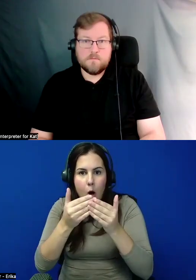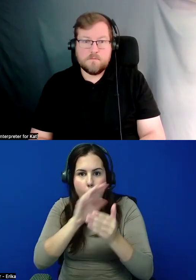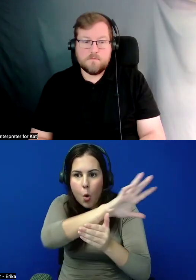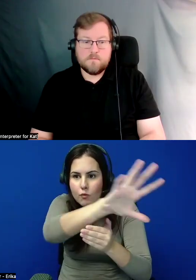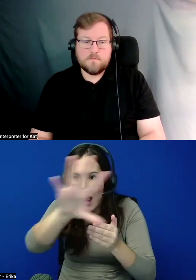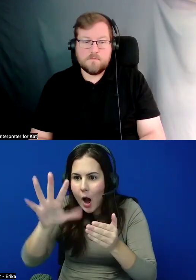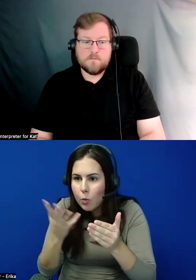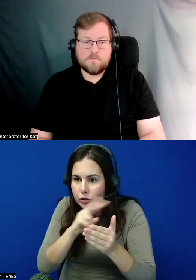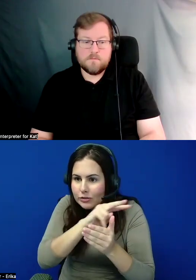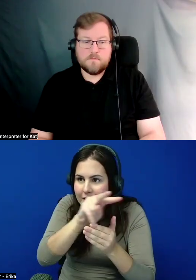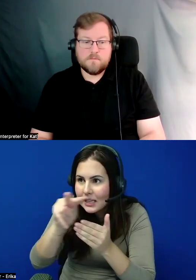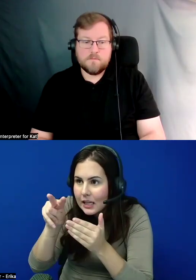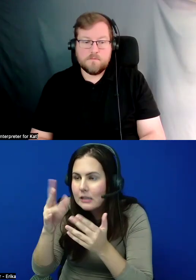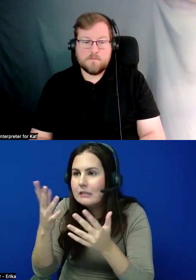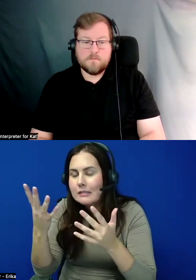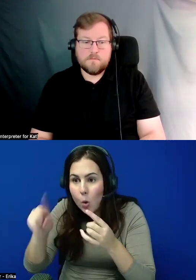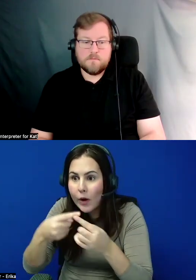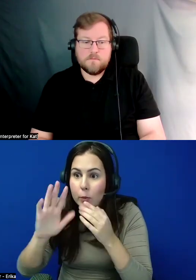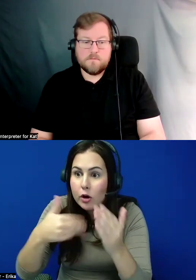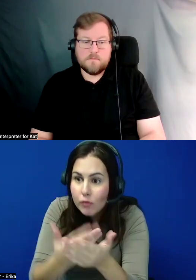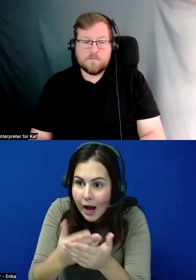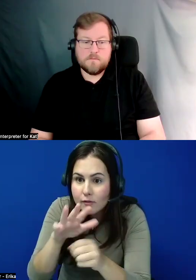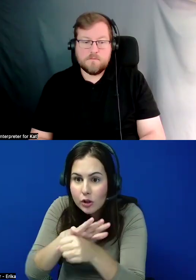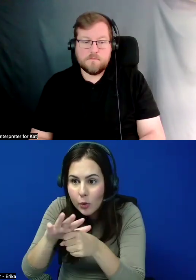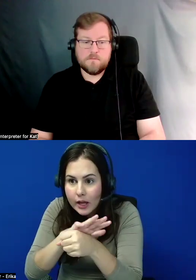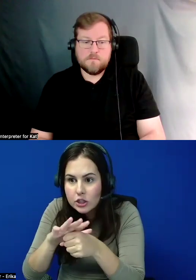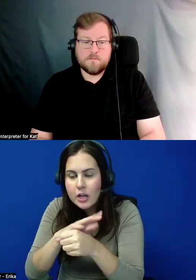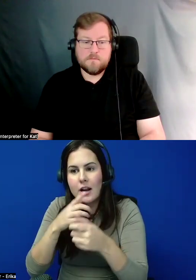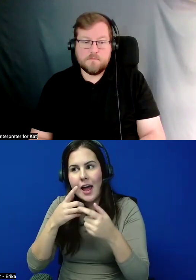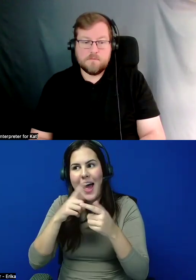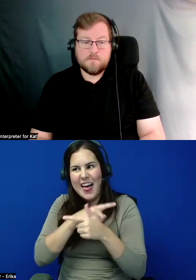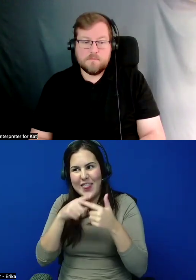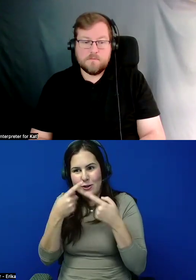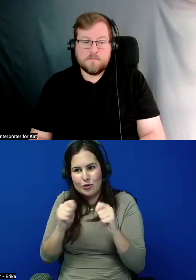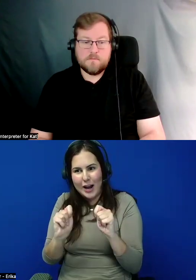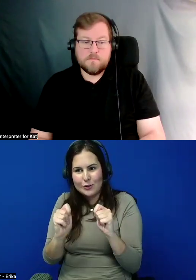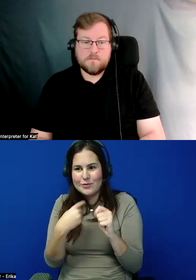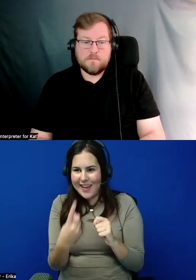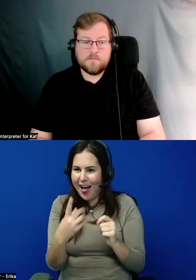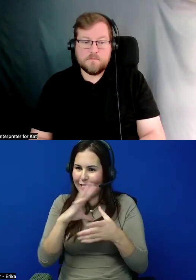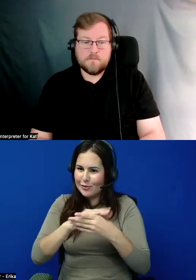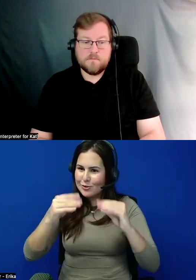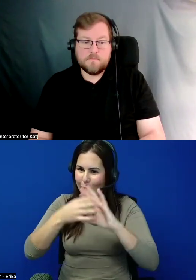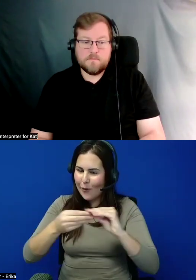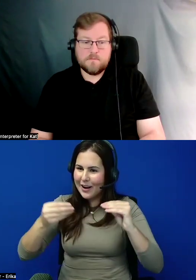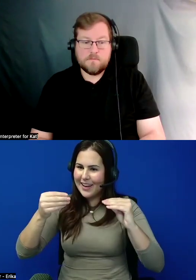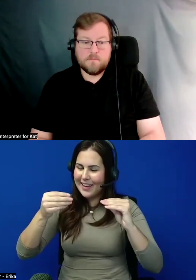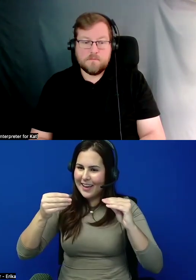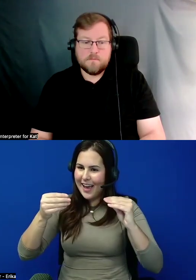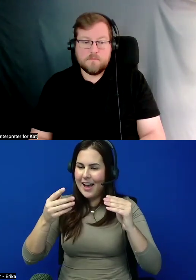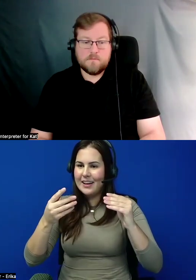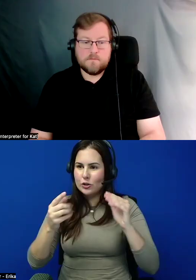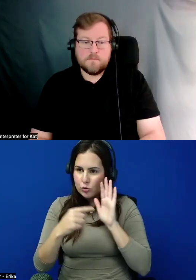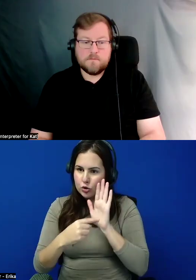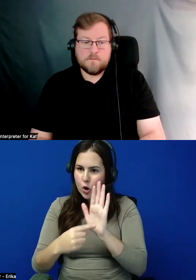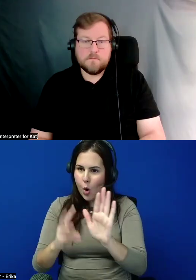is it going to take to get to the next place? And then on top of that, trying to kind of tell a story with it, like the feeling of the river starting wide and getting narrower as the movie